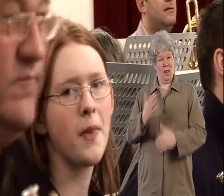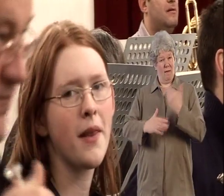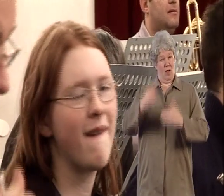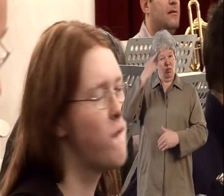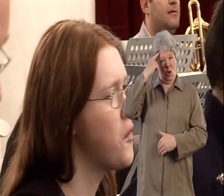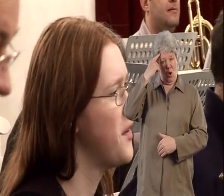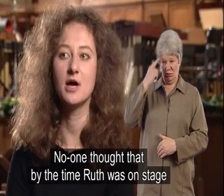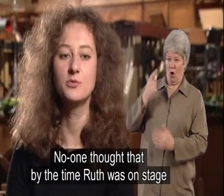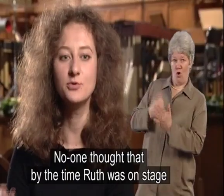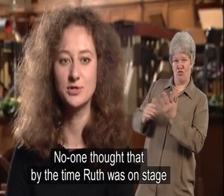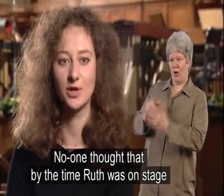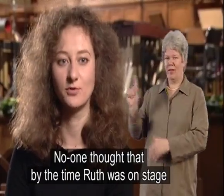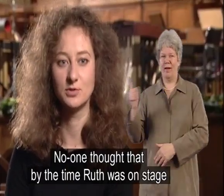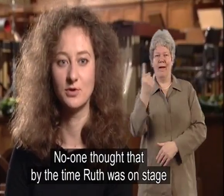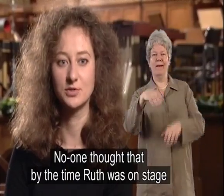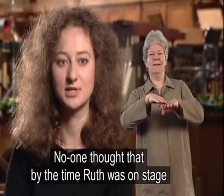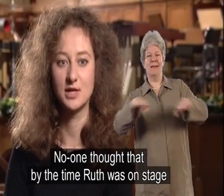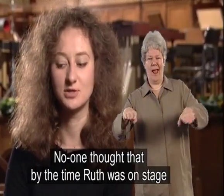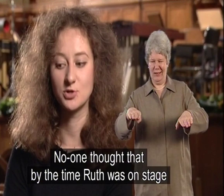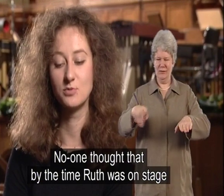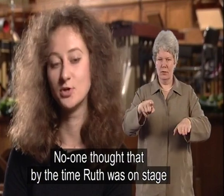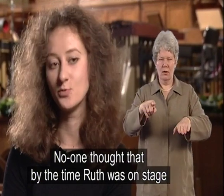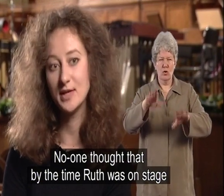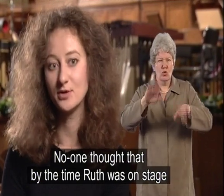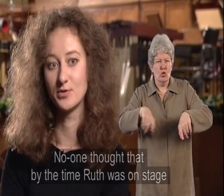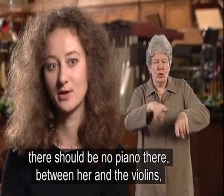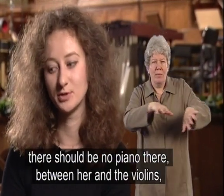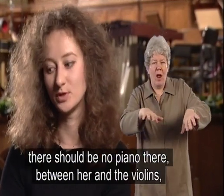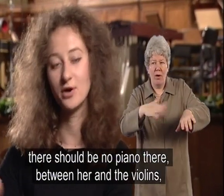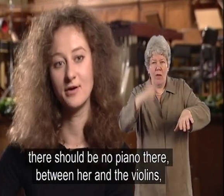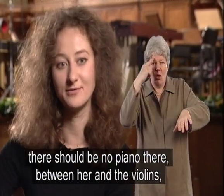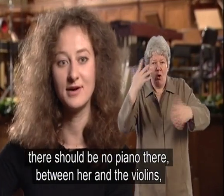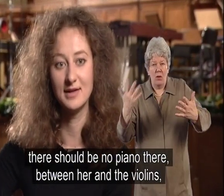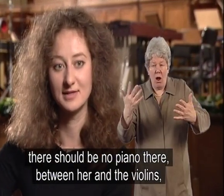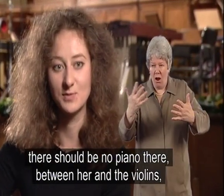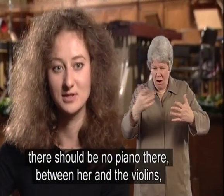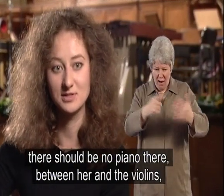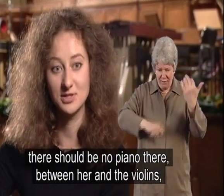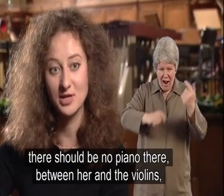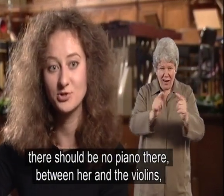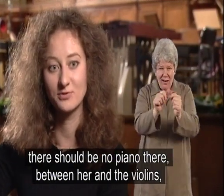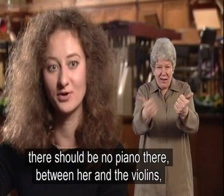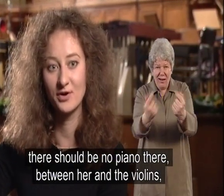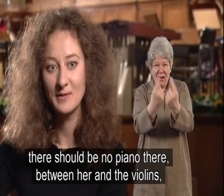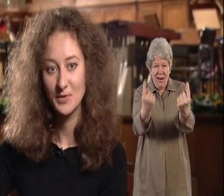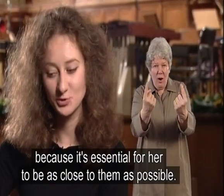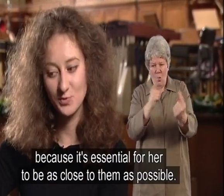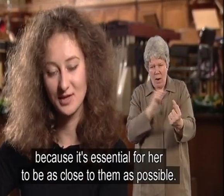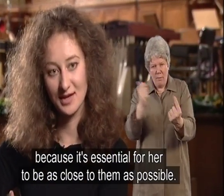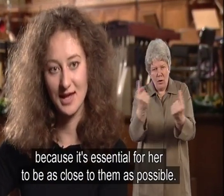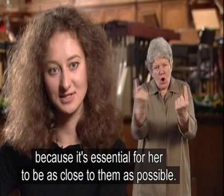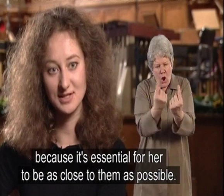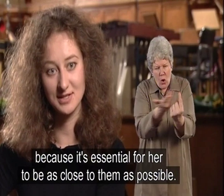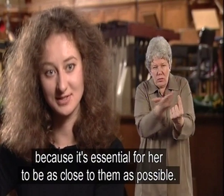thought that by the time Ruth is going to be on stage, there should be no piano there between her and violins, because it's essential for her to